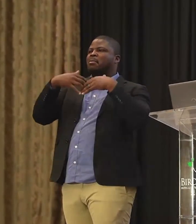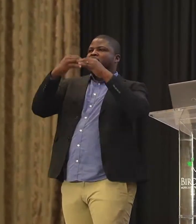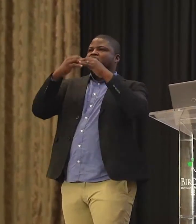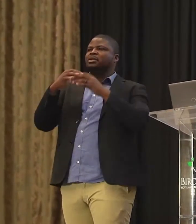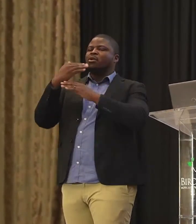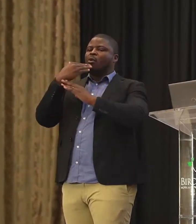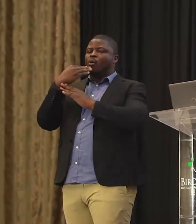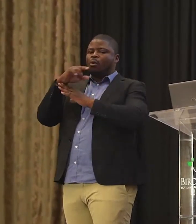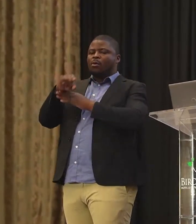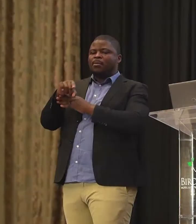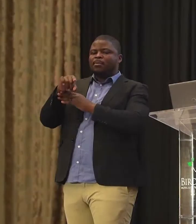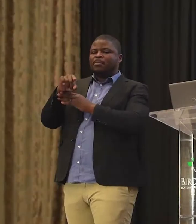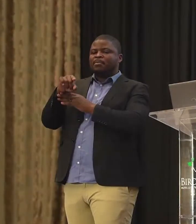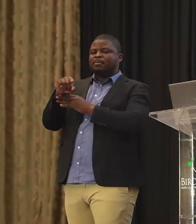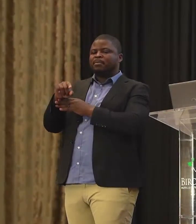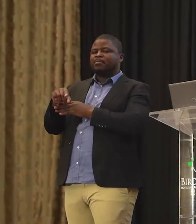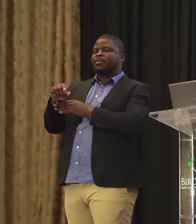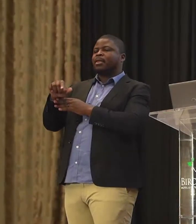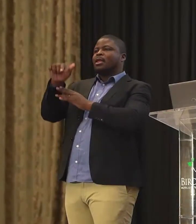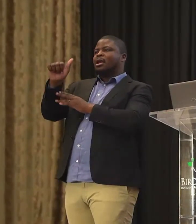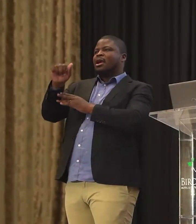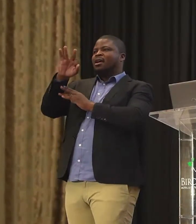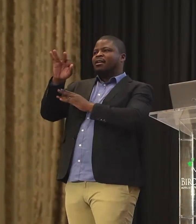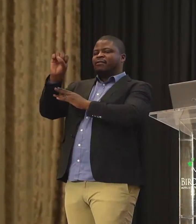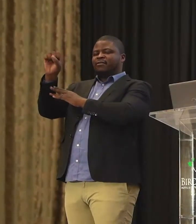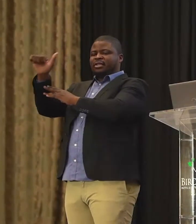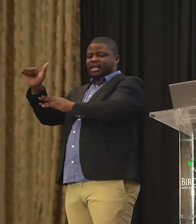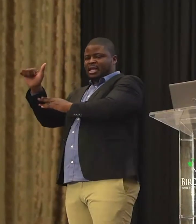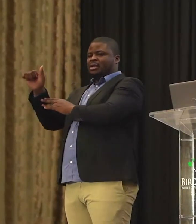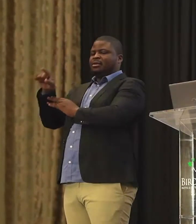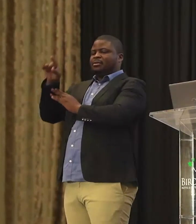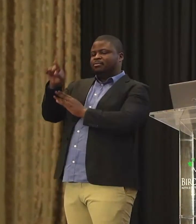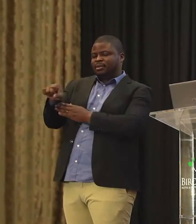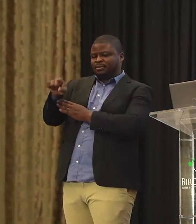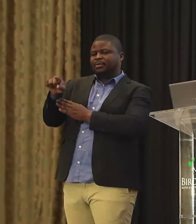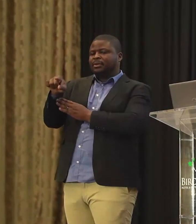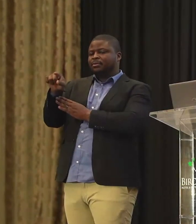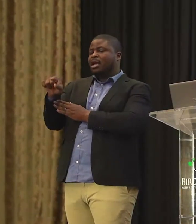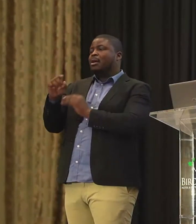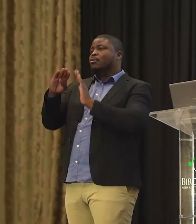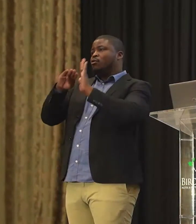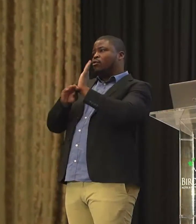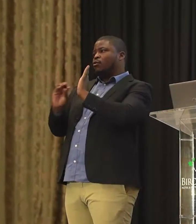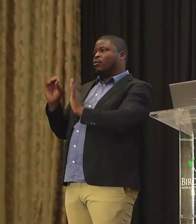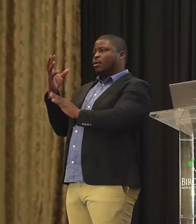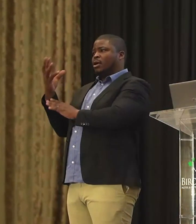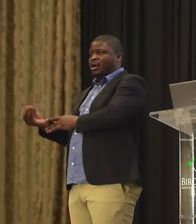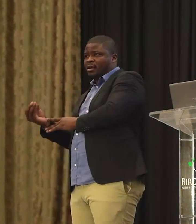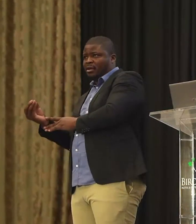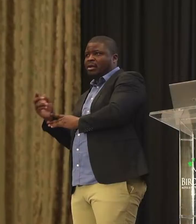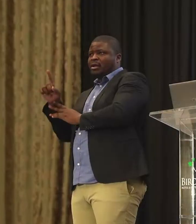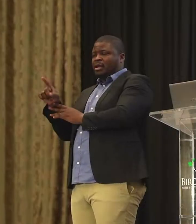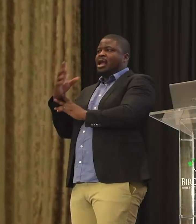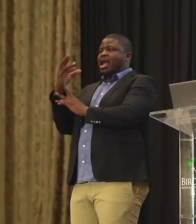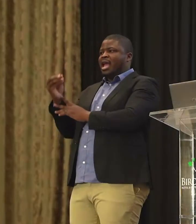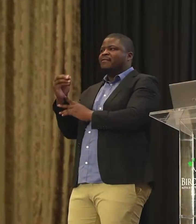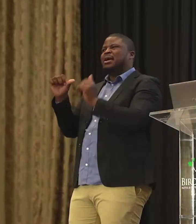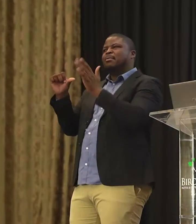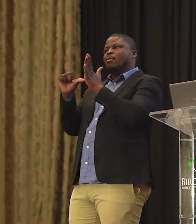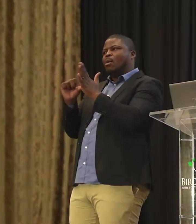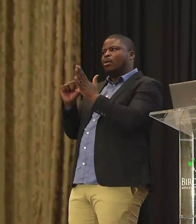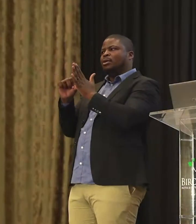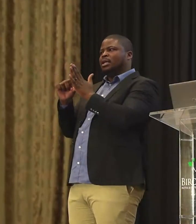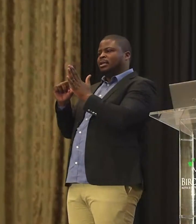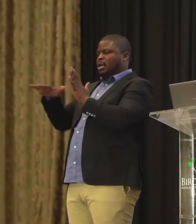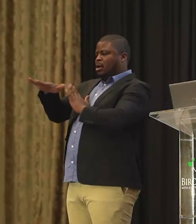comprehensive package of services to sex workers, but also having focused areas, which